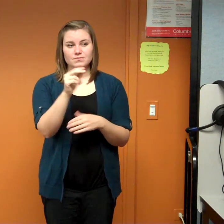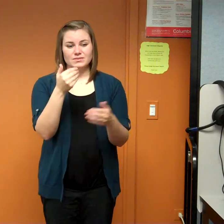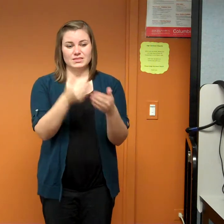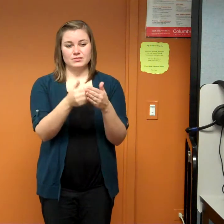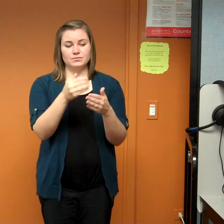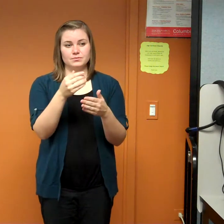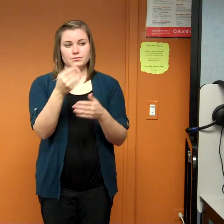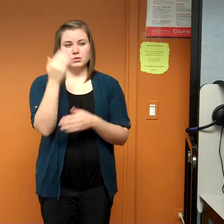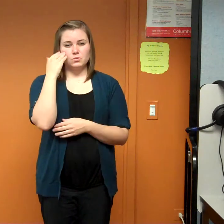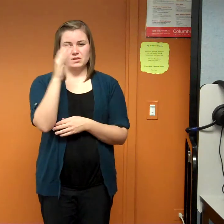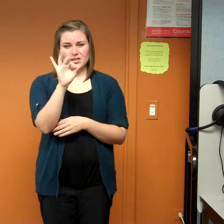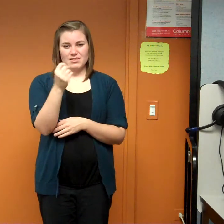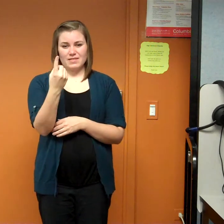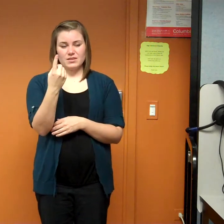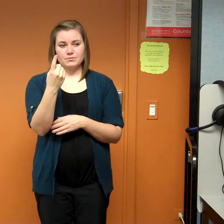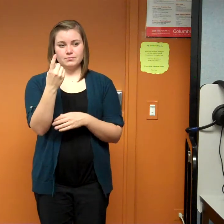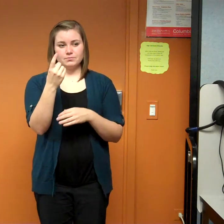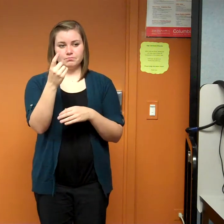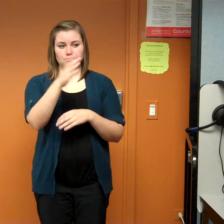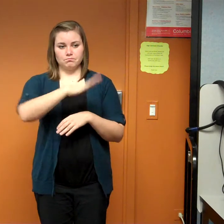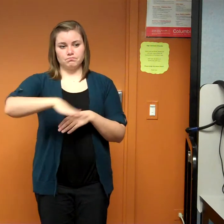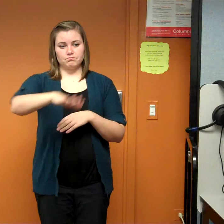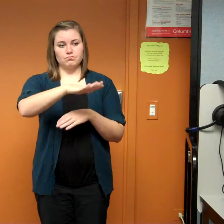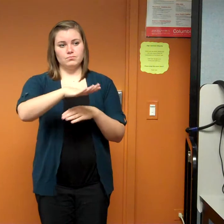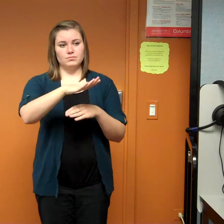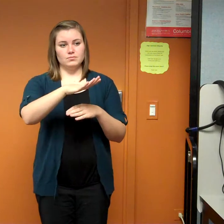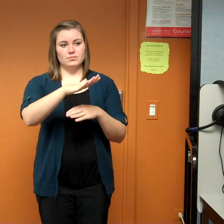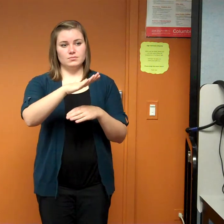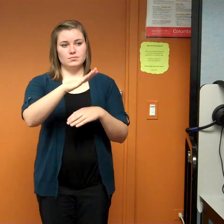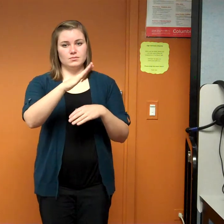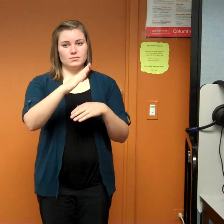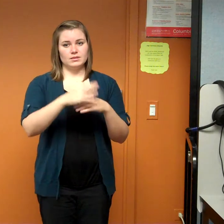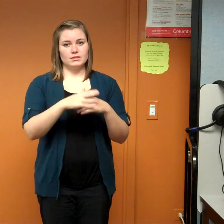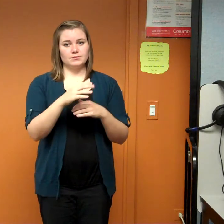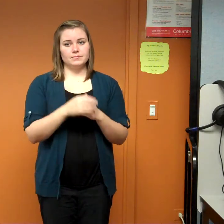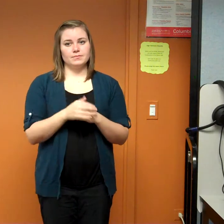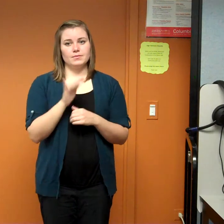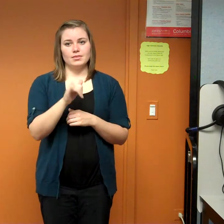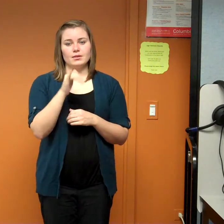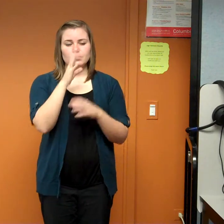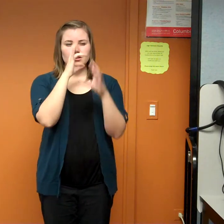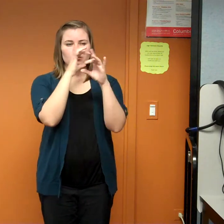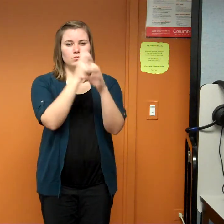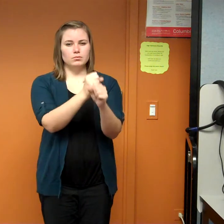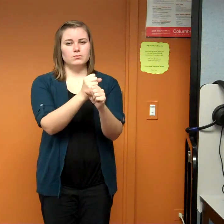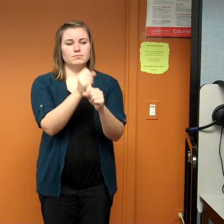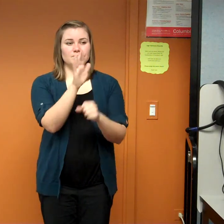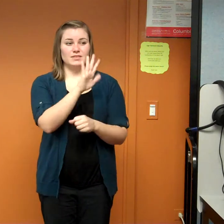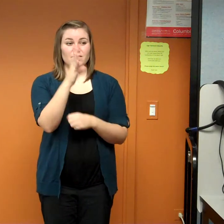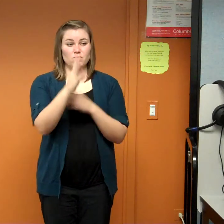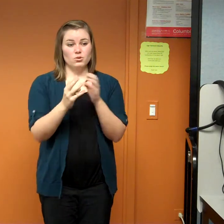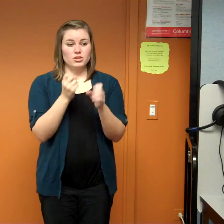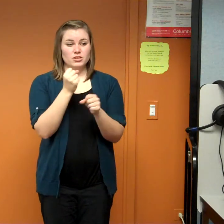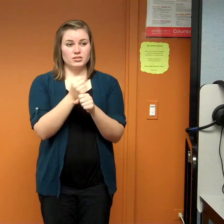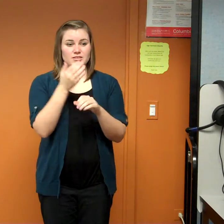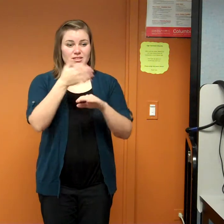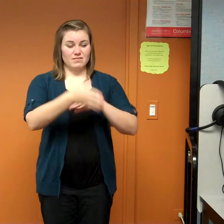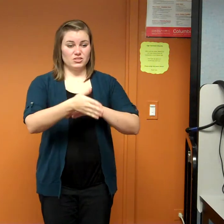able to see the 9/11 site, which was really incredible. And it was only 4 years after 9/11, so it was still just a big,